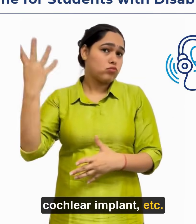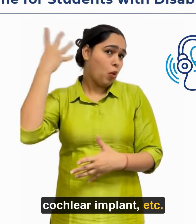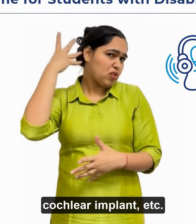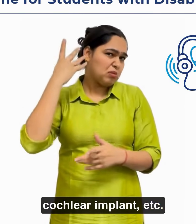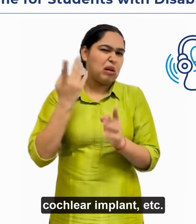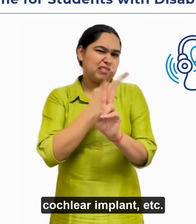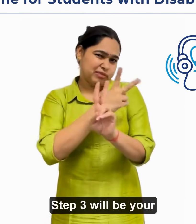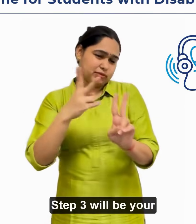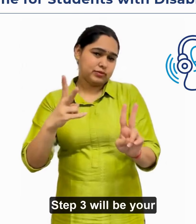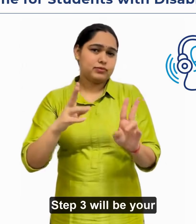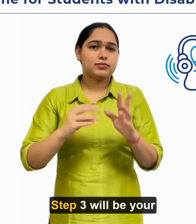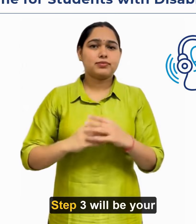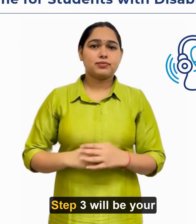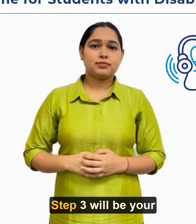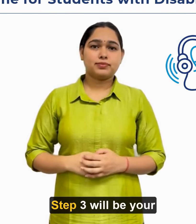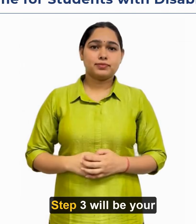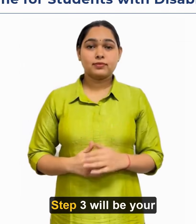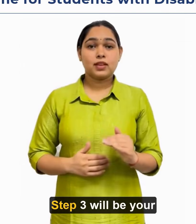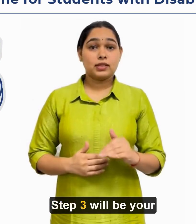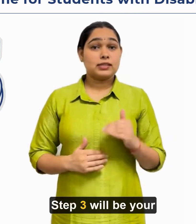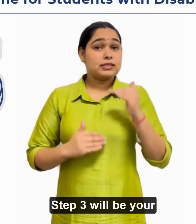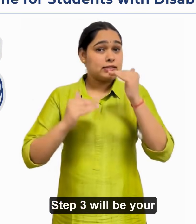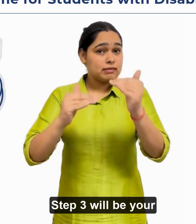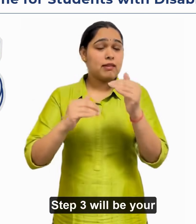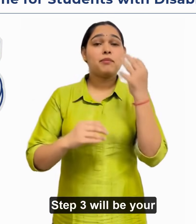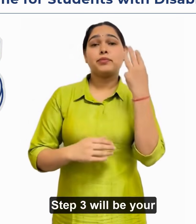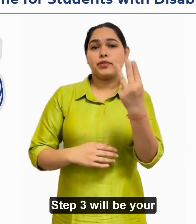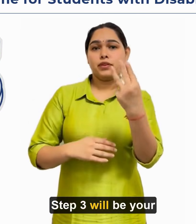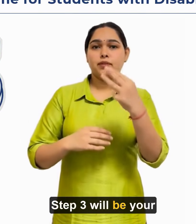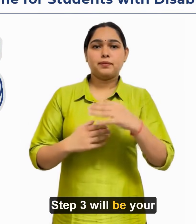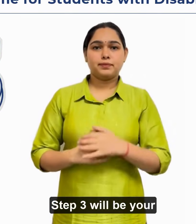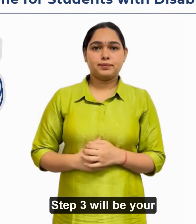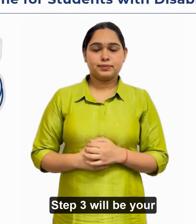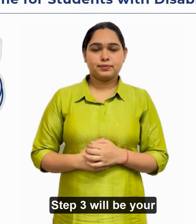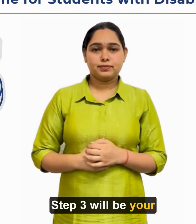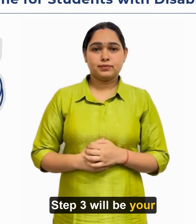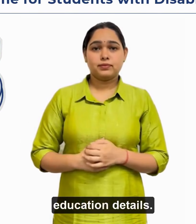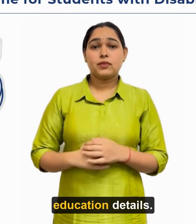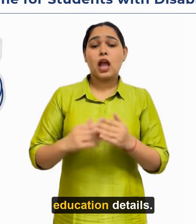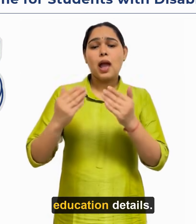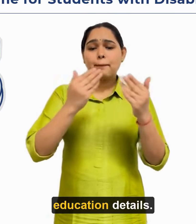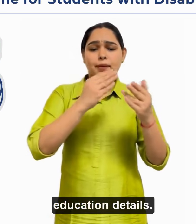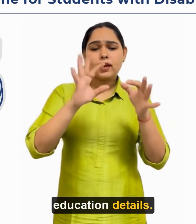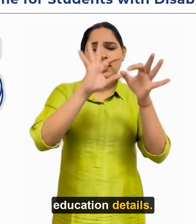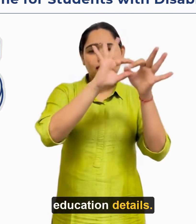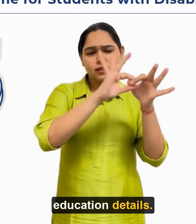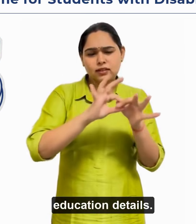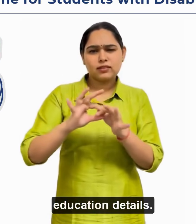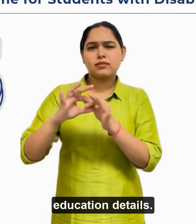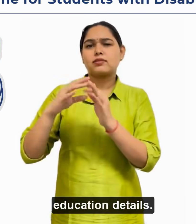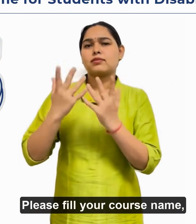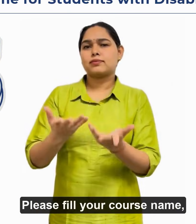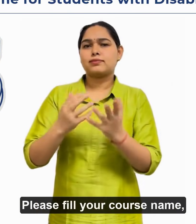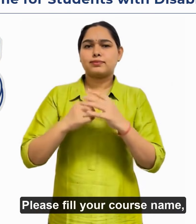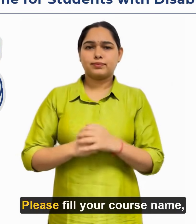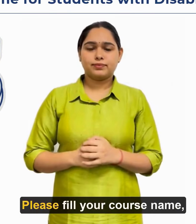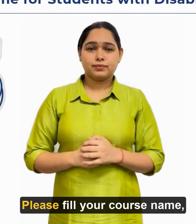etc. Step 3 will be your education details. Please